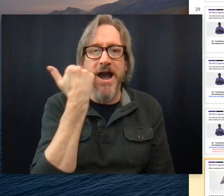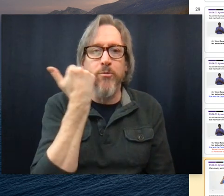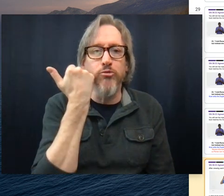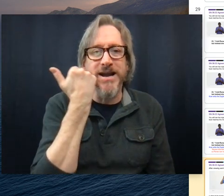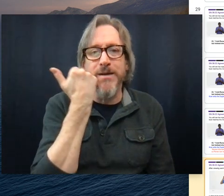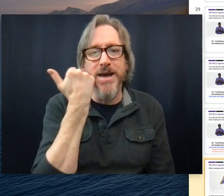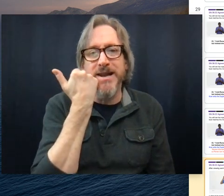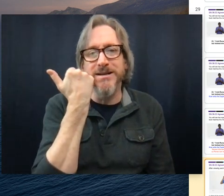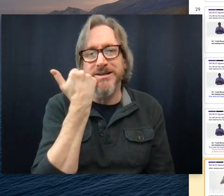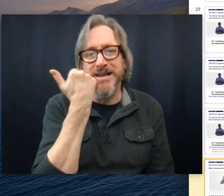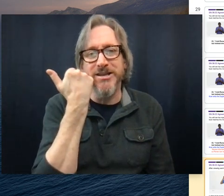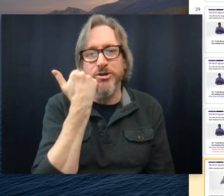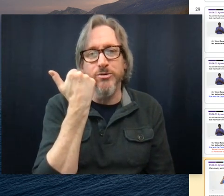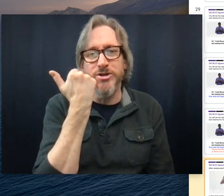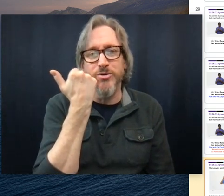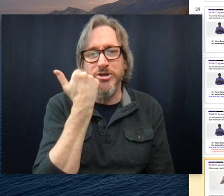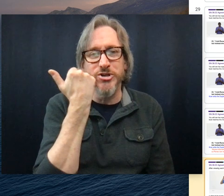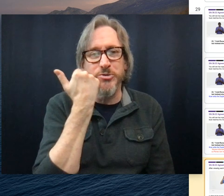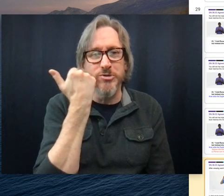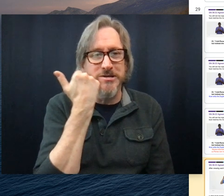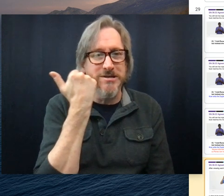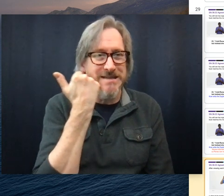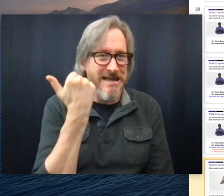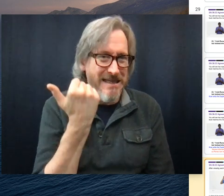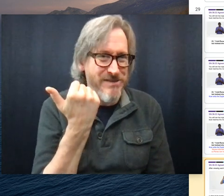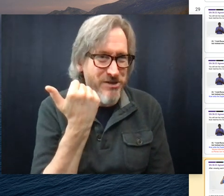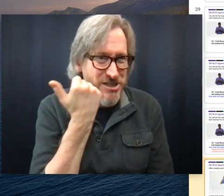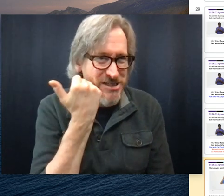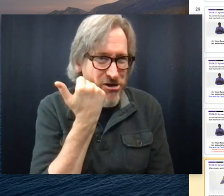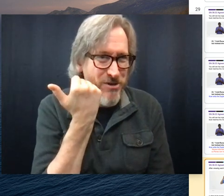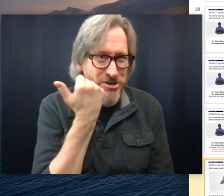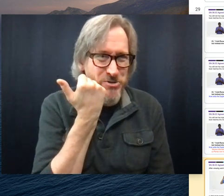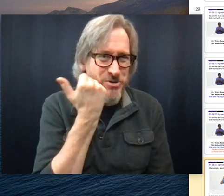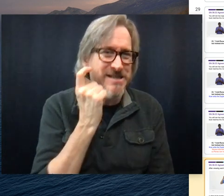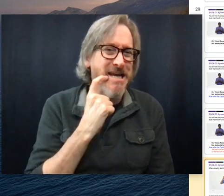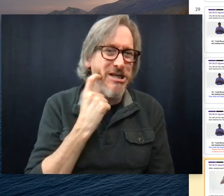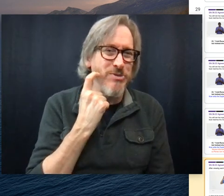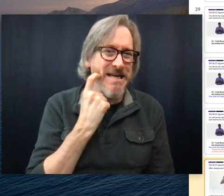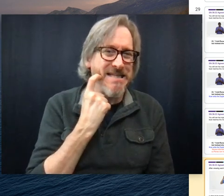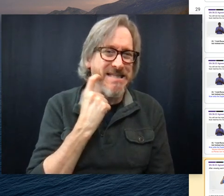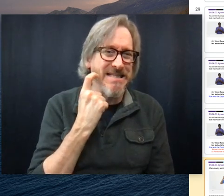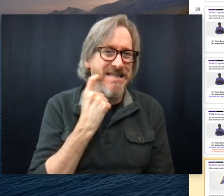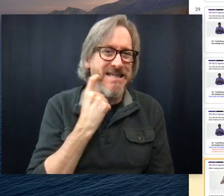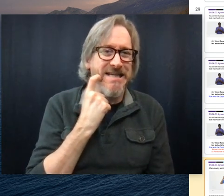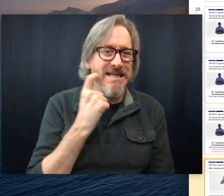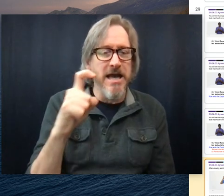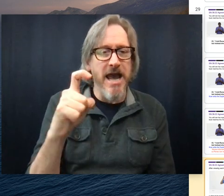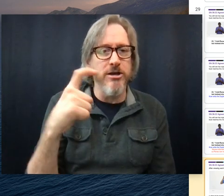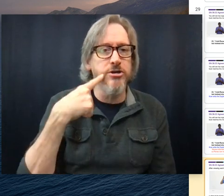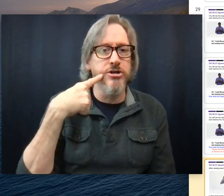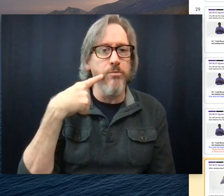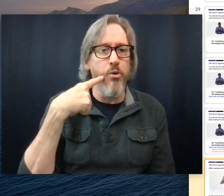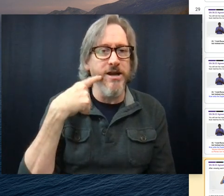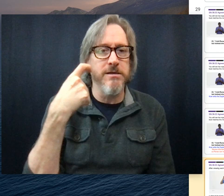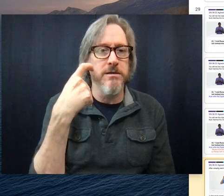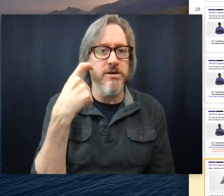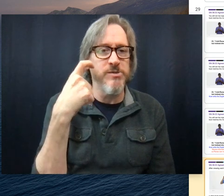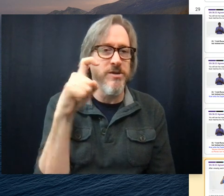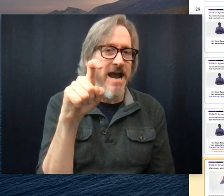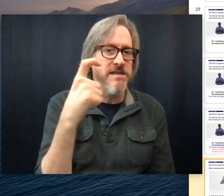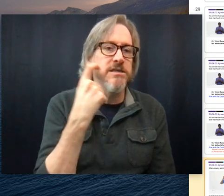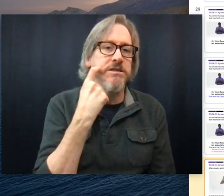So I will recommend that you don't do, at least to start with, don't do this. Do dentist, and don't